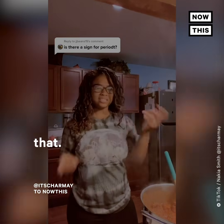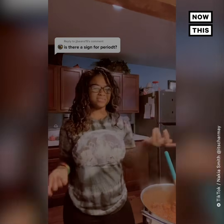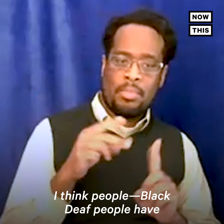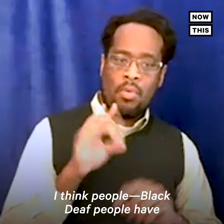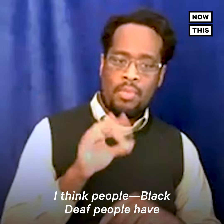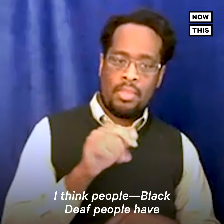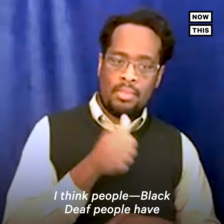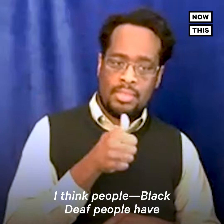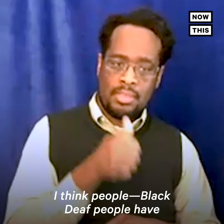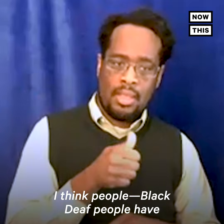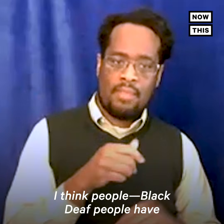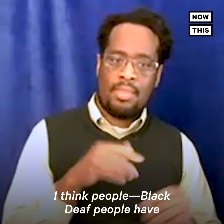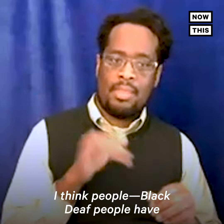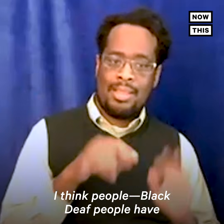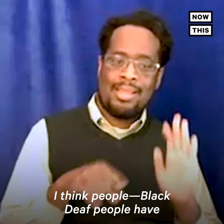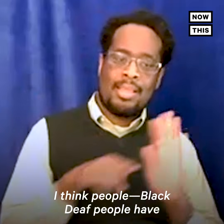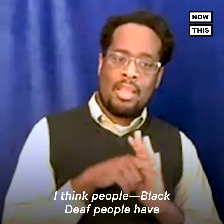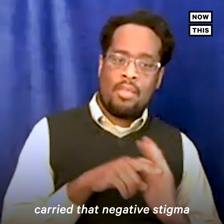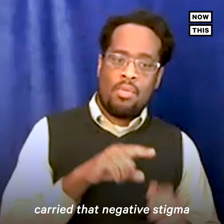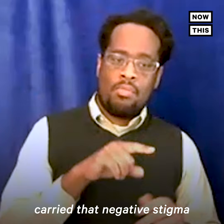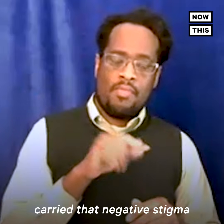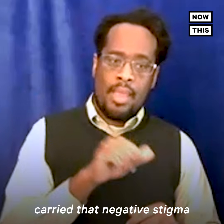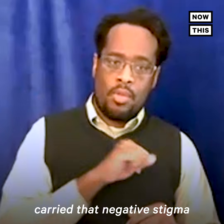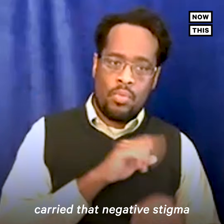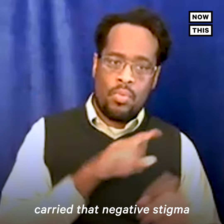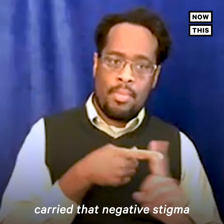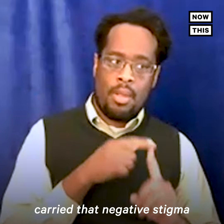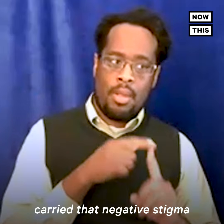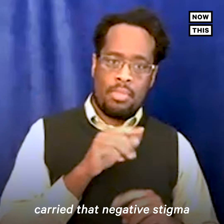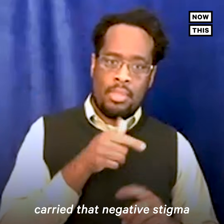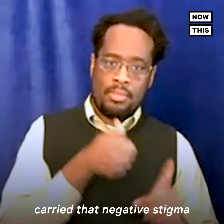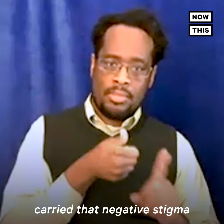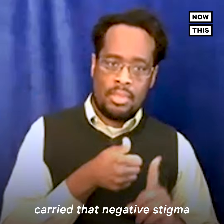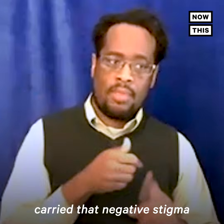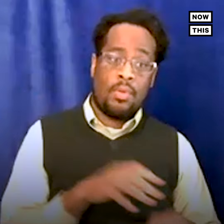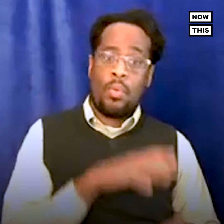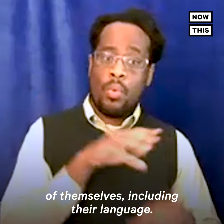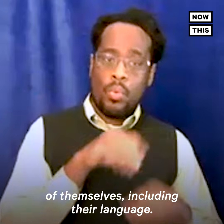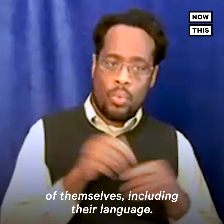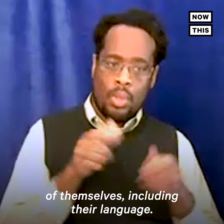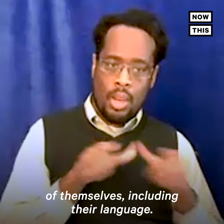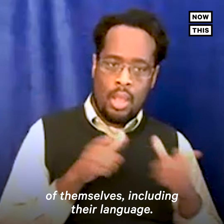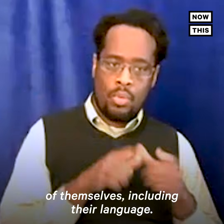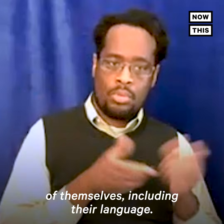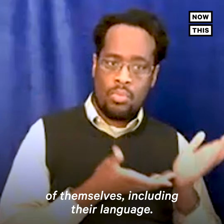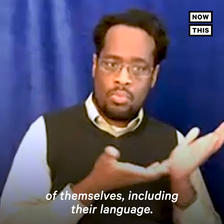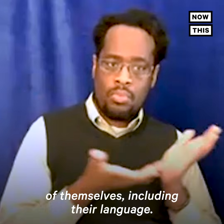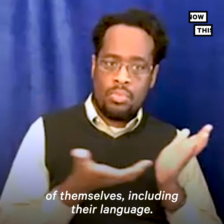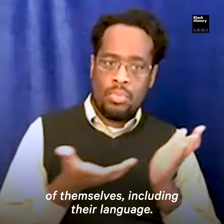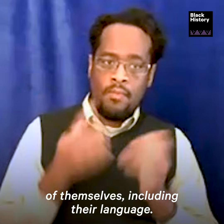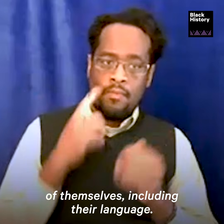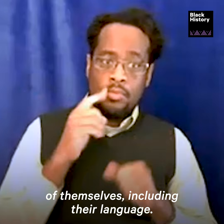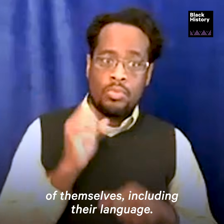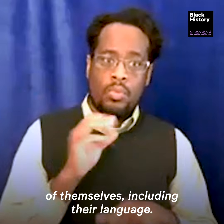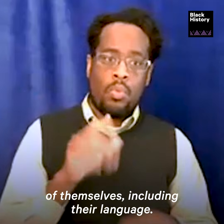I think people, Black deaf people, have carried that negative stigma of themselves, including their